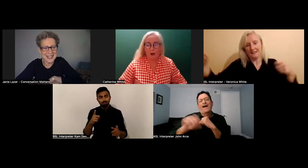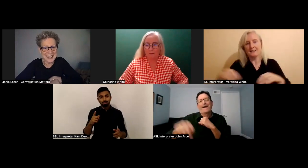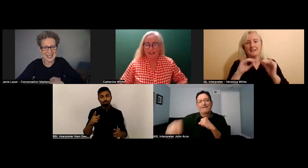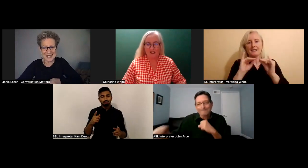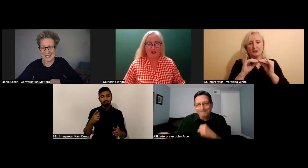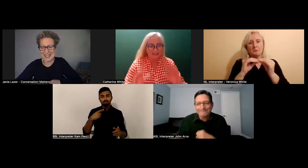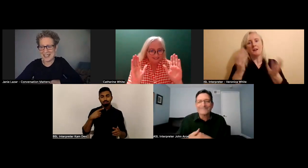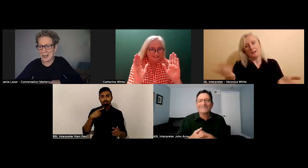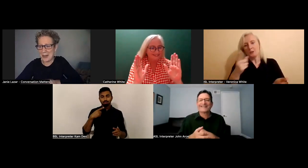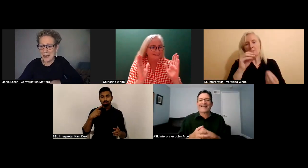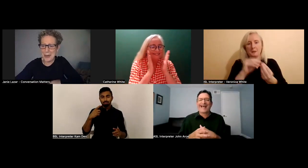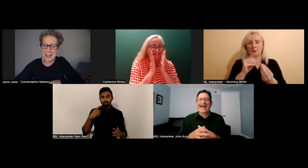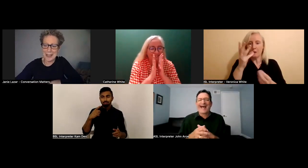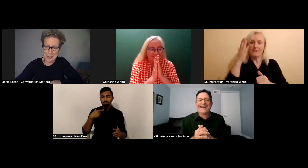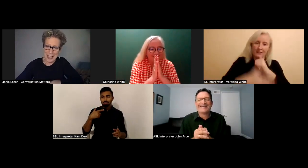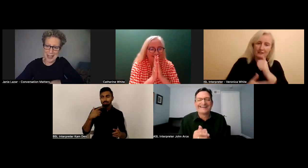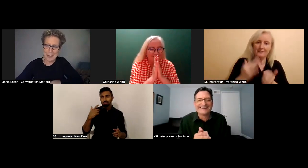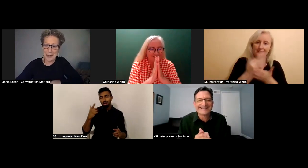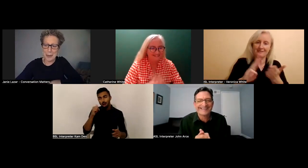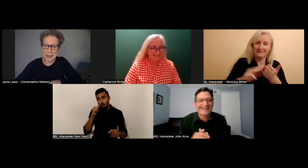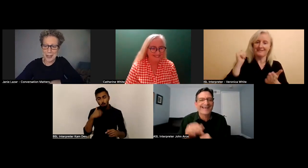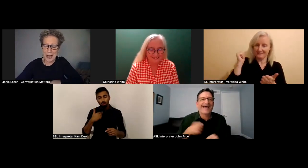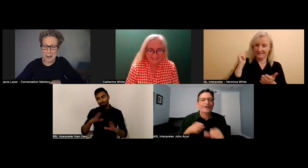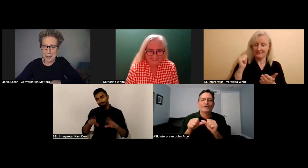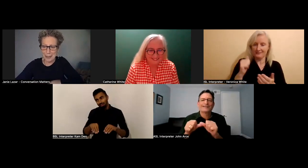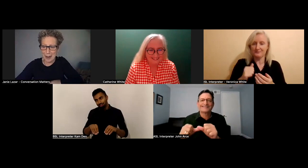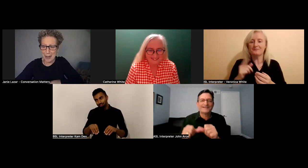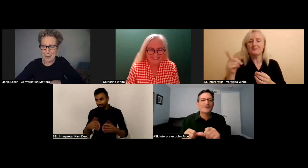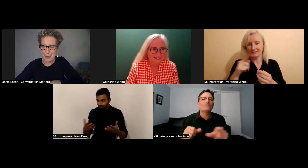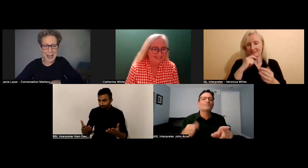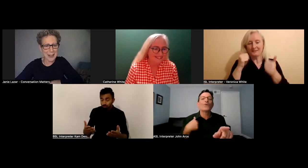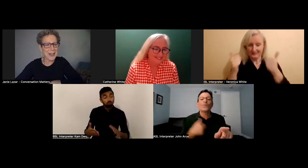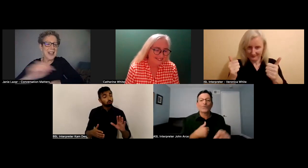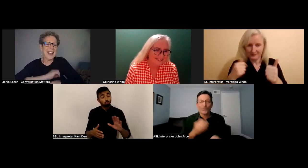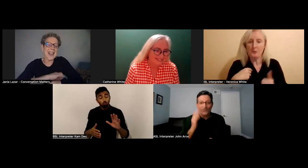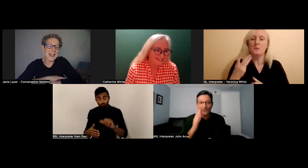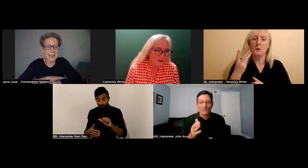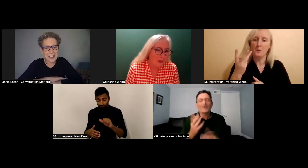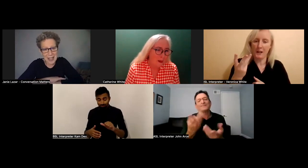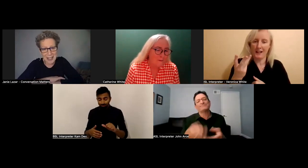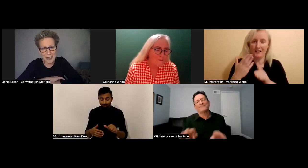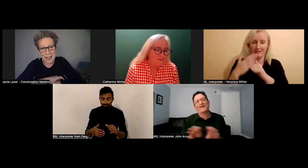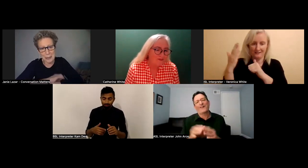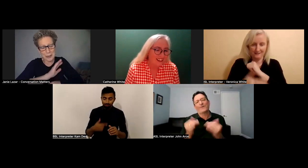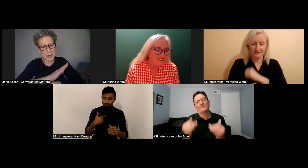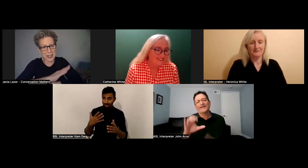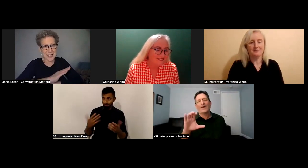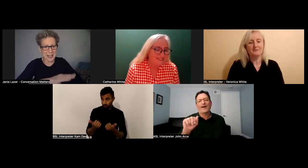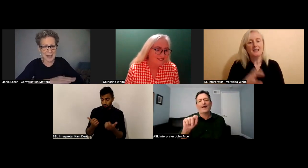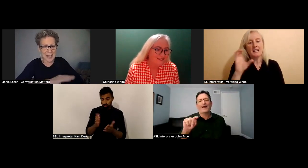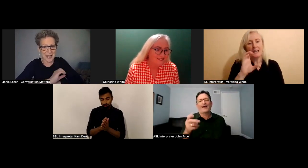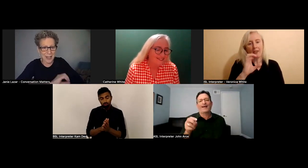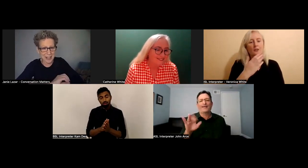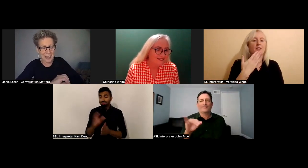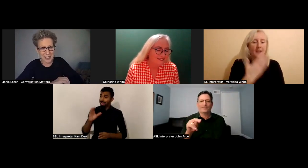finish a couple of minutes ago. Well, we will do, and we will wrap up now. Catherine, thank you. What this has